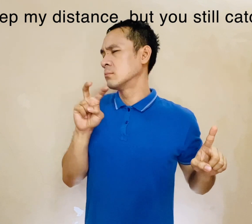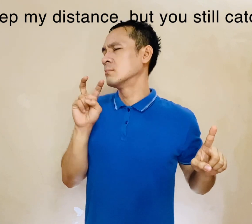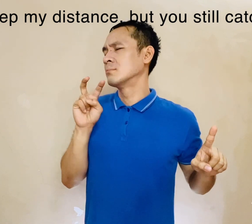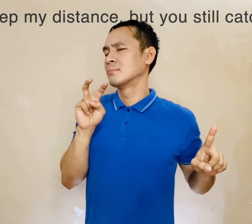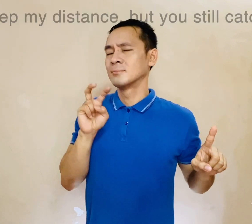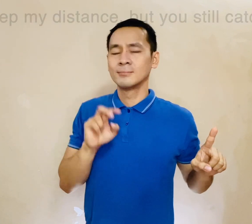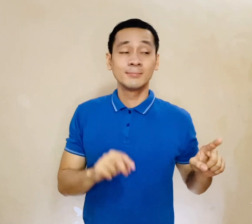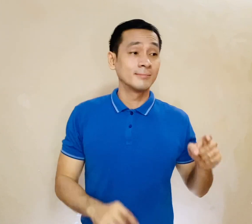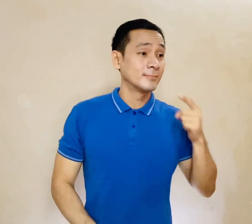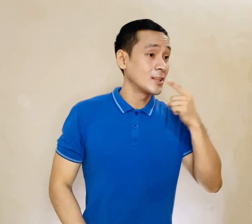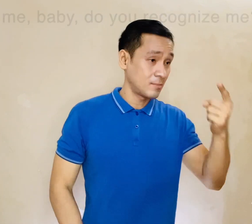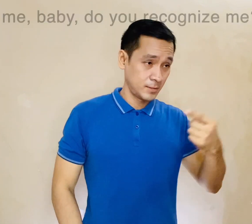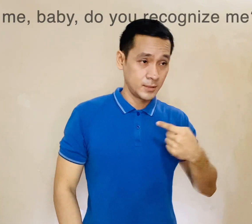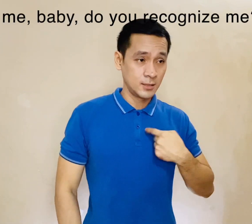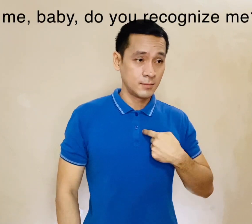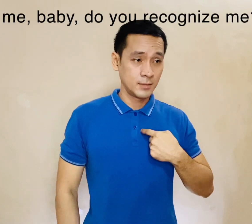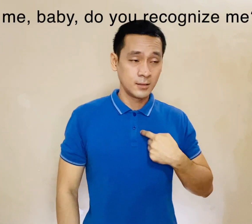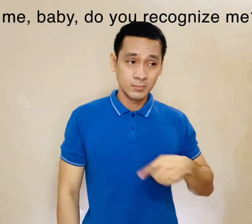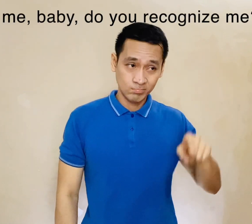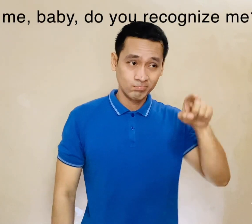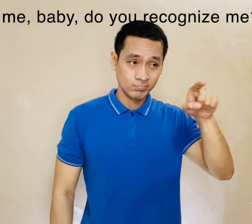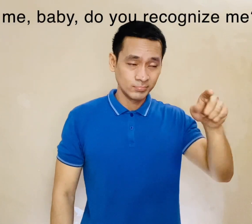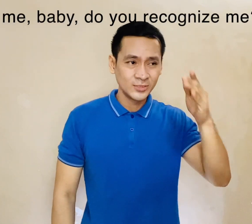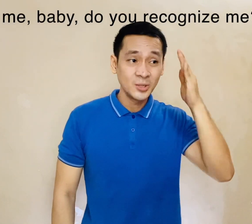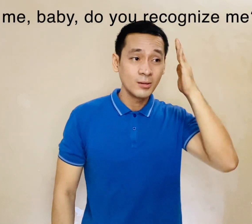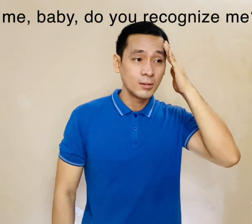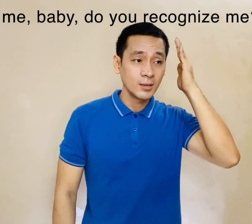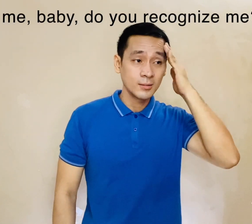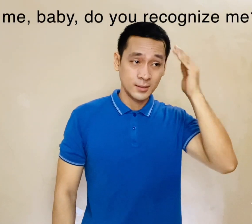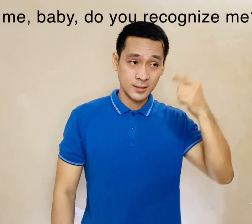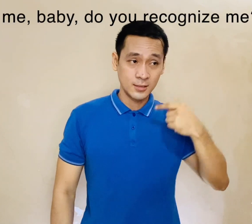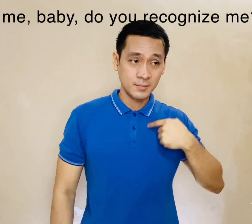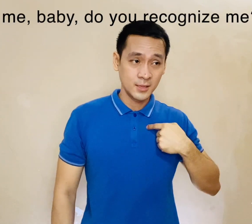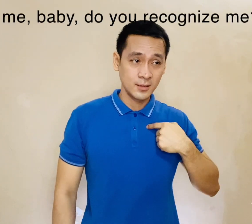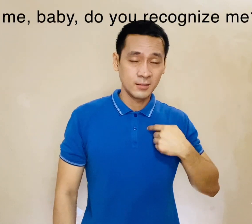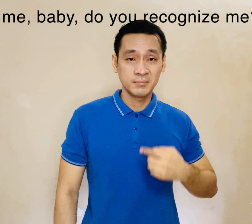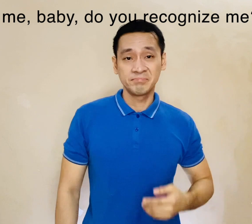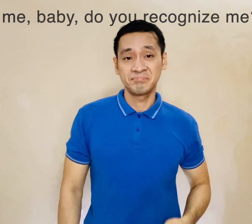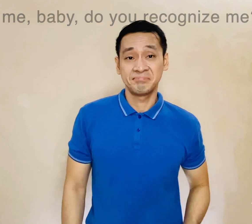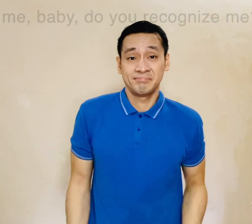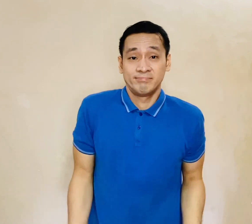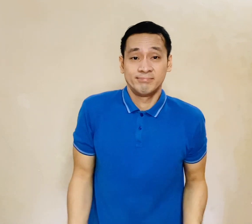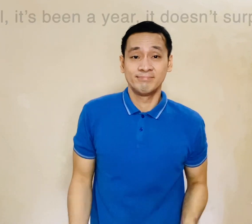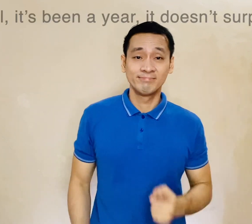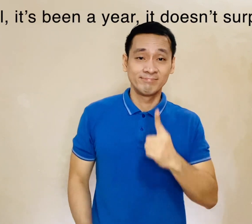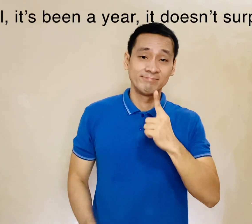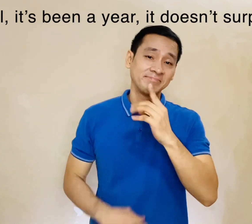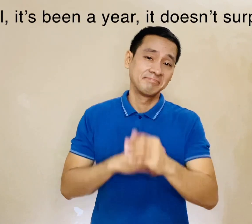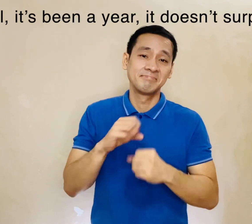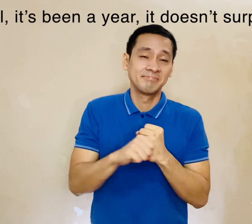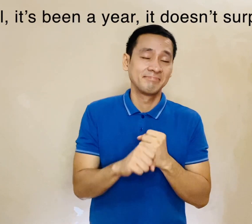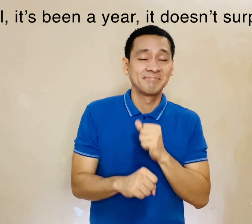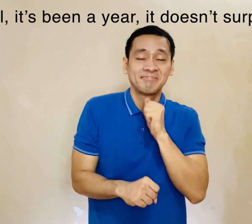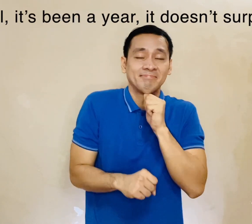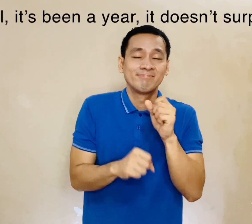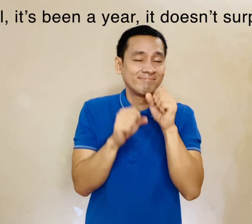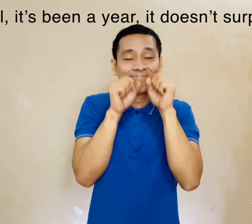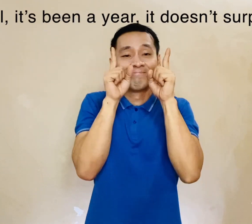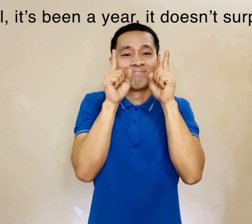my eye Tell me baby Do you recognize me? Well, it's been a year It doesn't